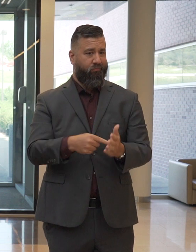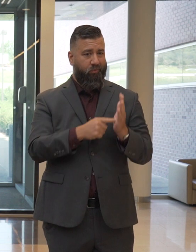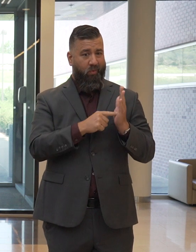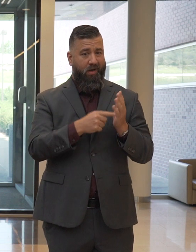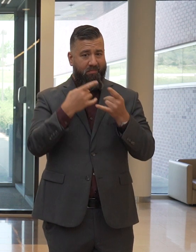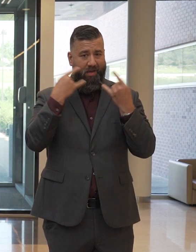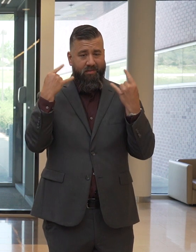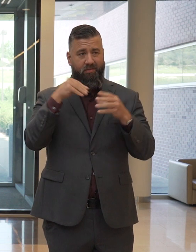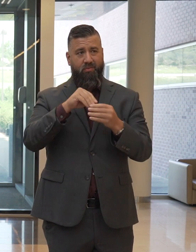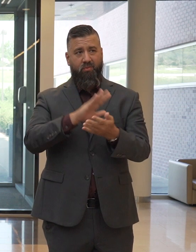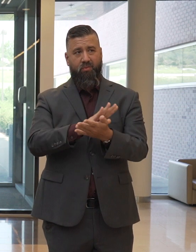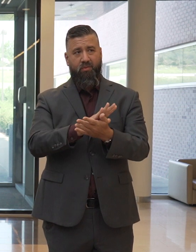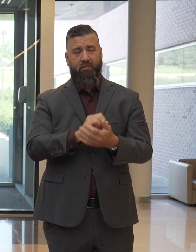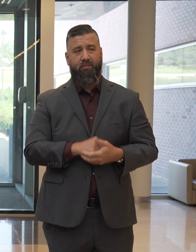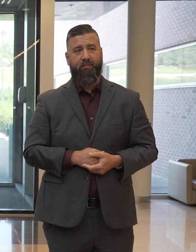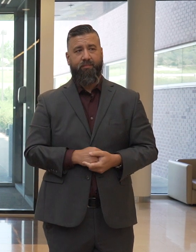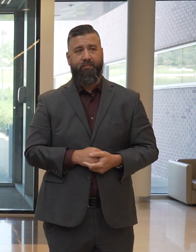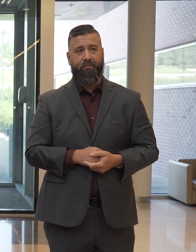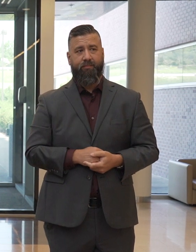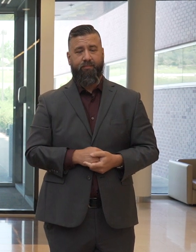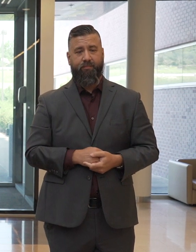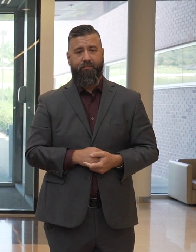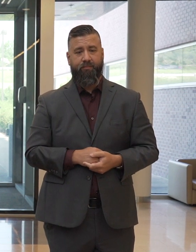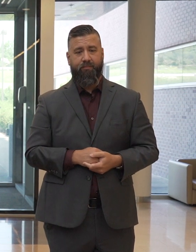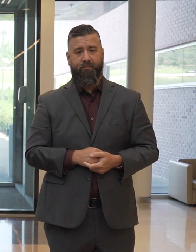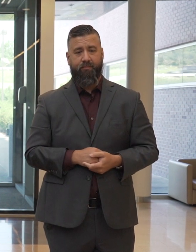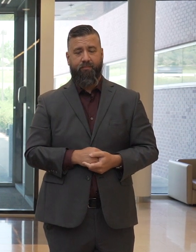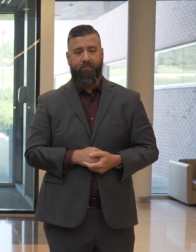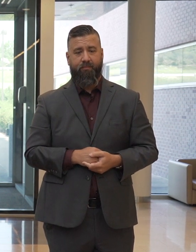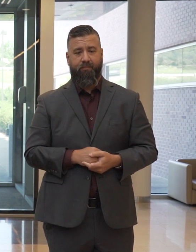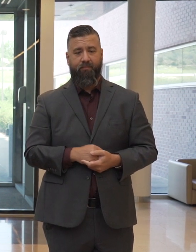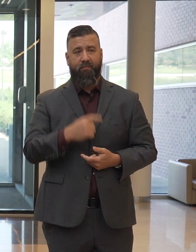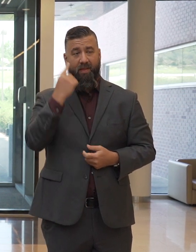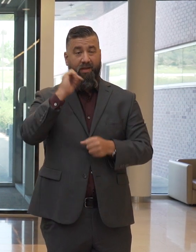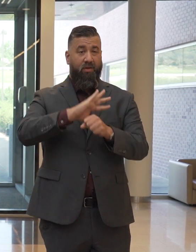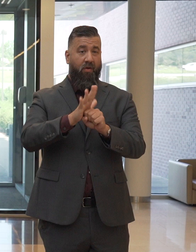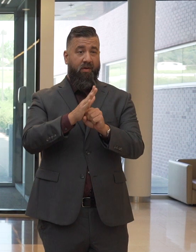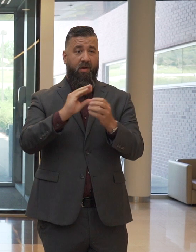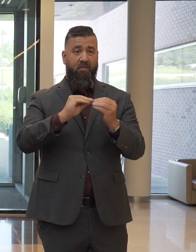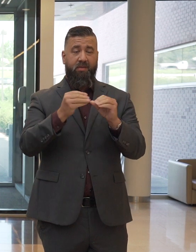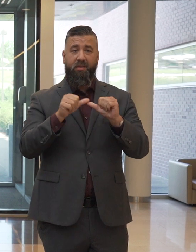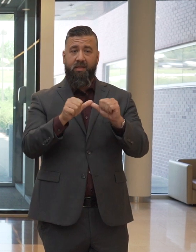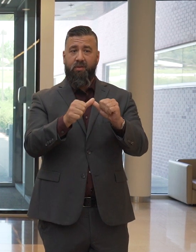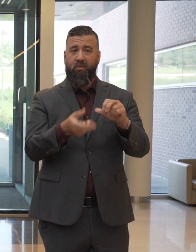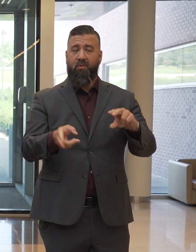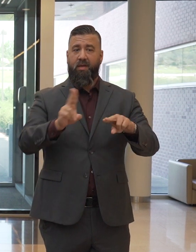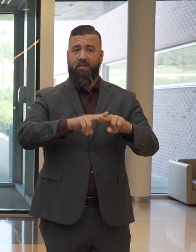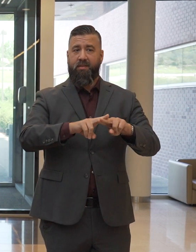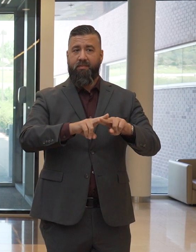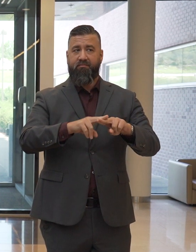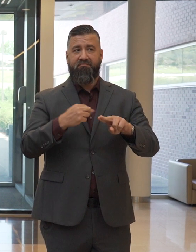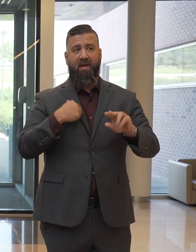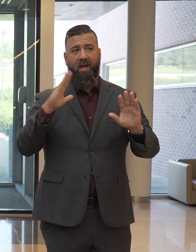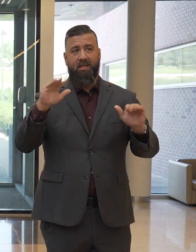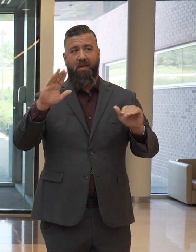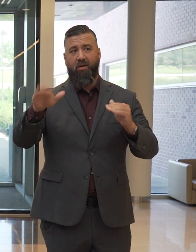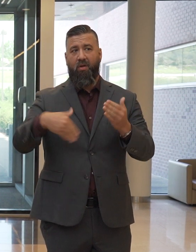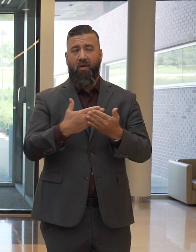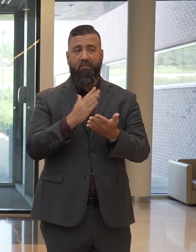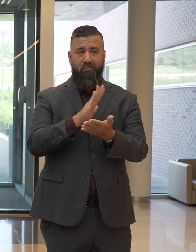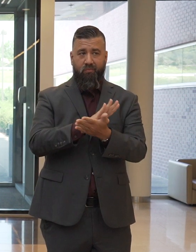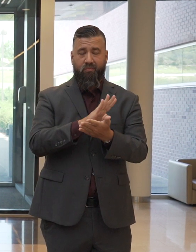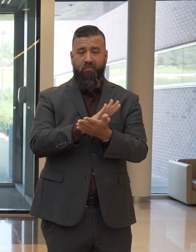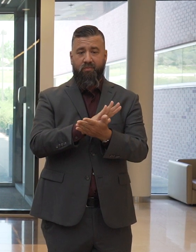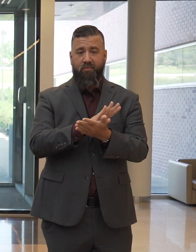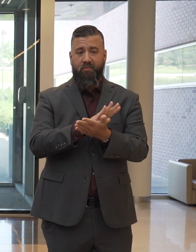closer to when they go back to school? I think as COVID cases continue to rise, I expect all of our